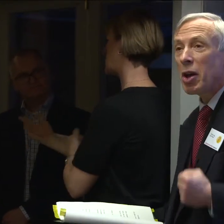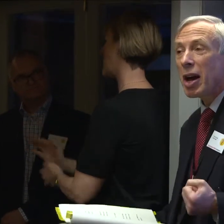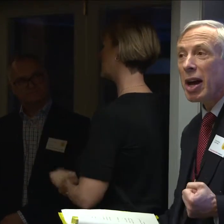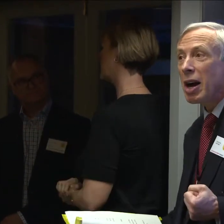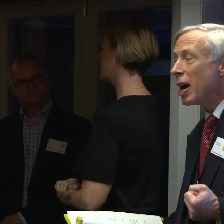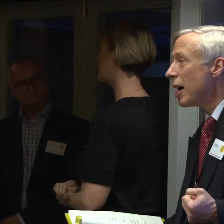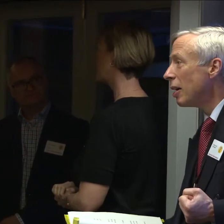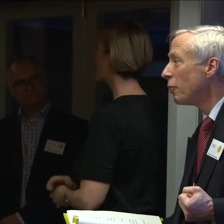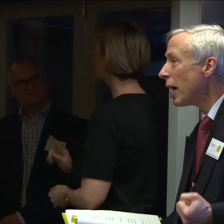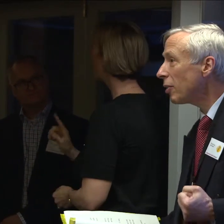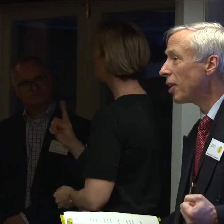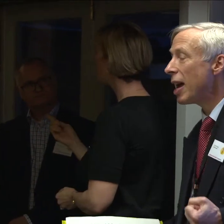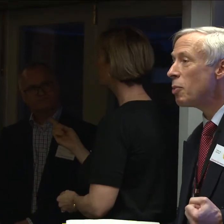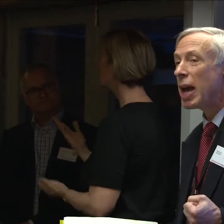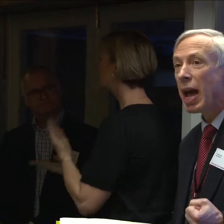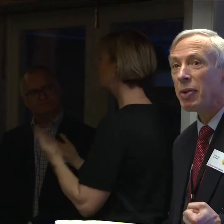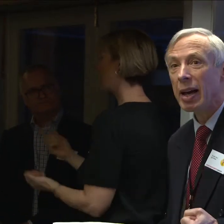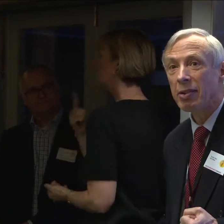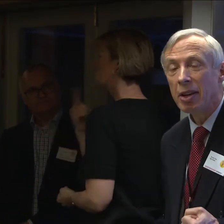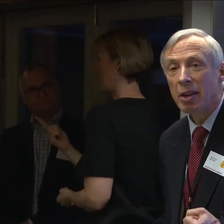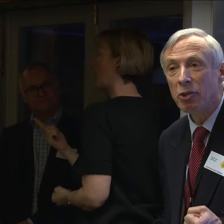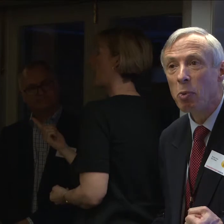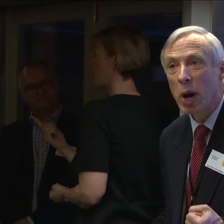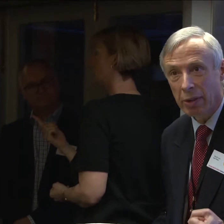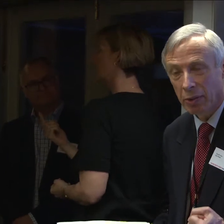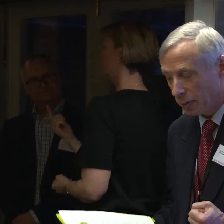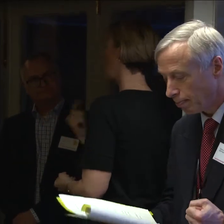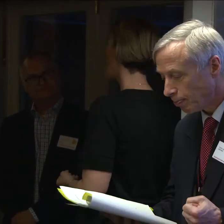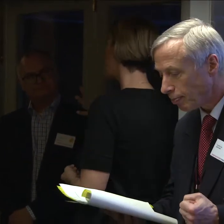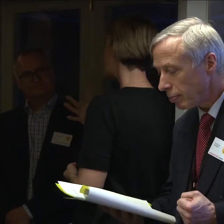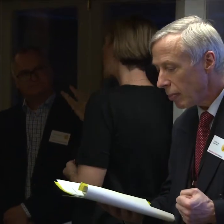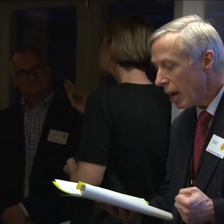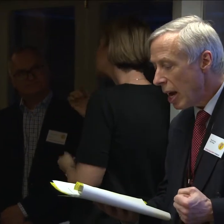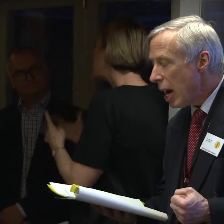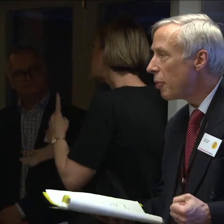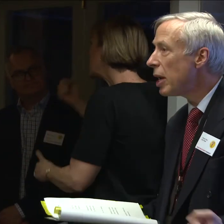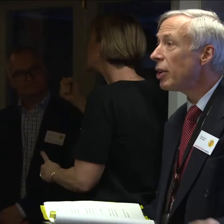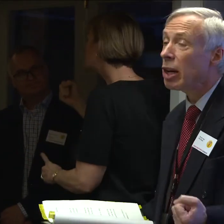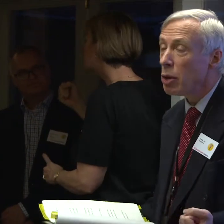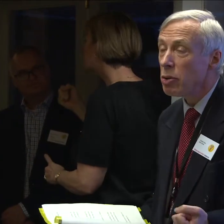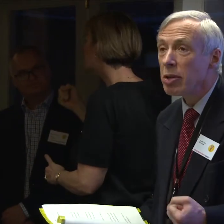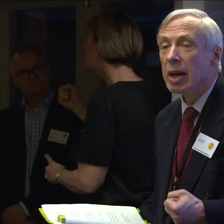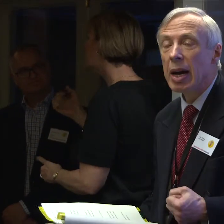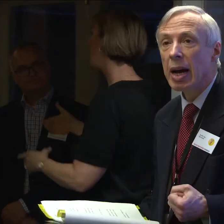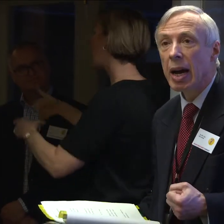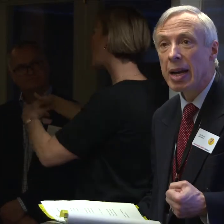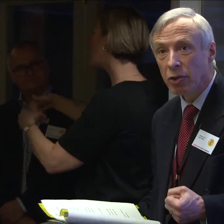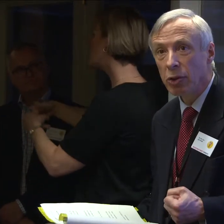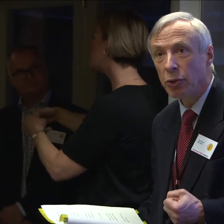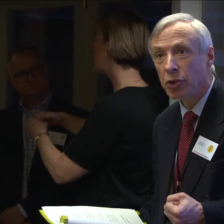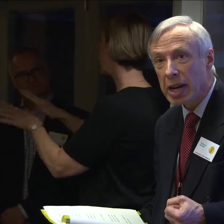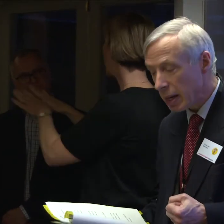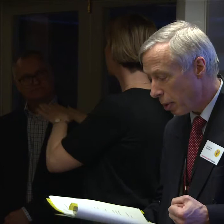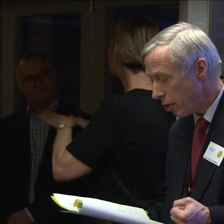But it's fair to say we have had some wins. And these include a